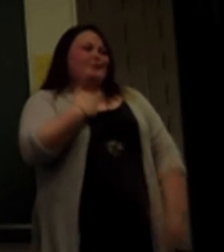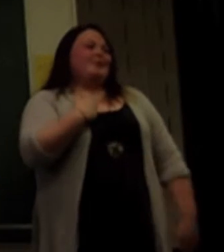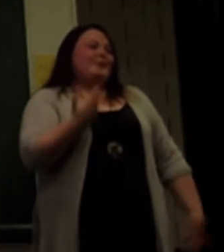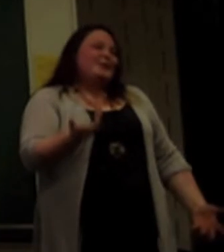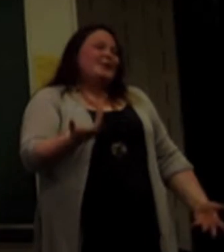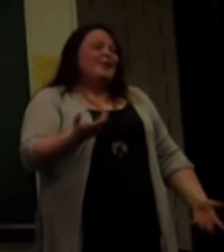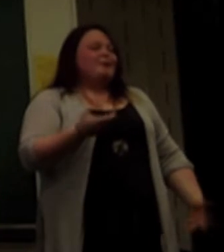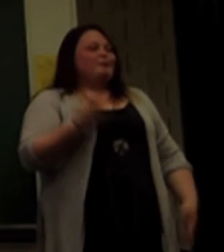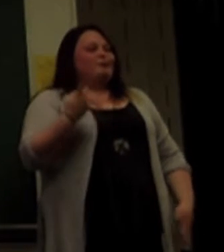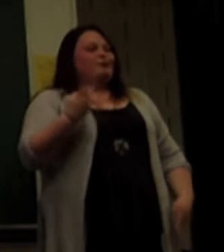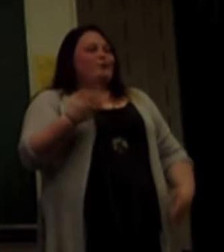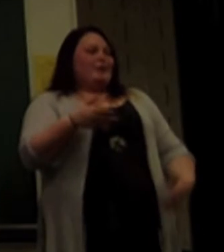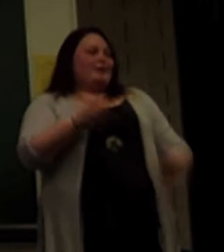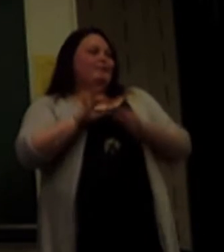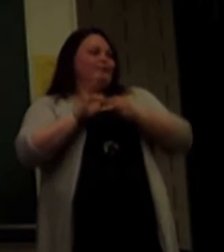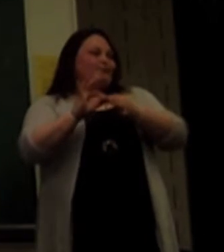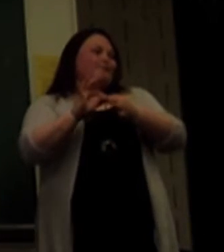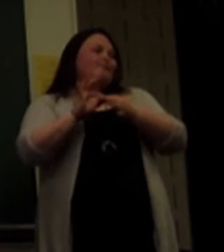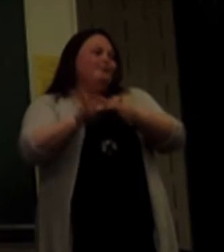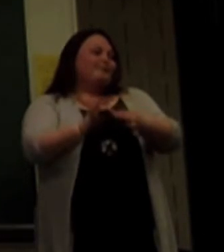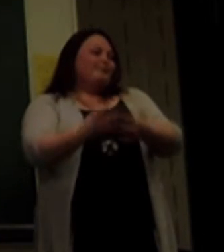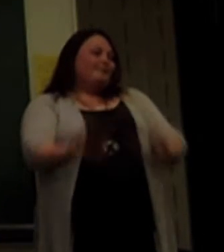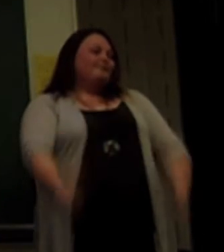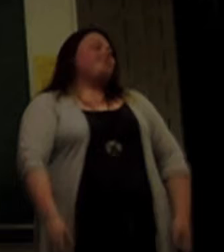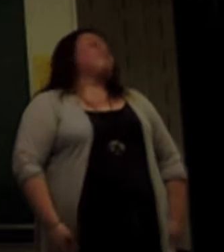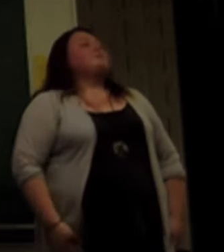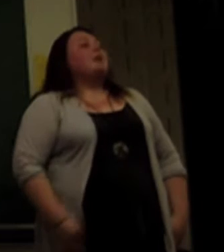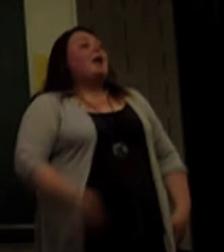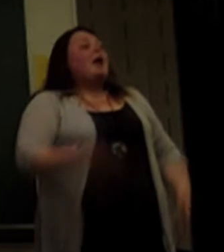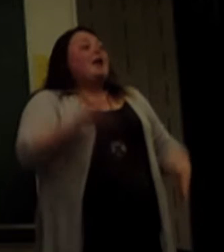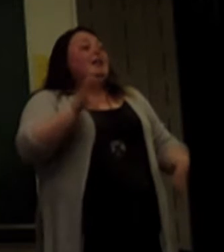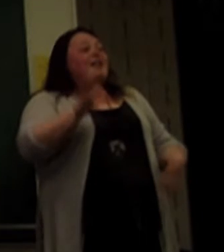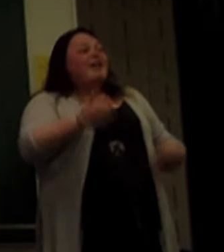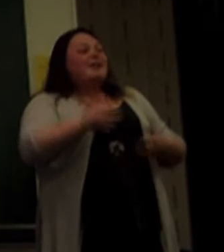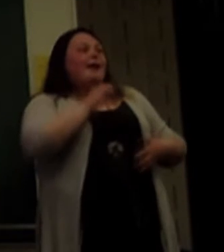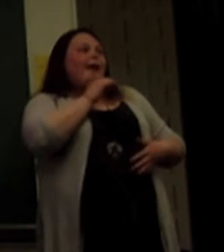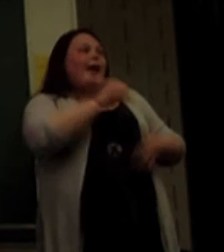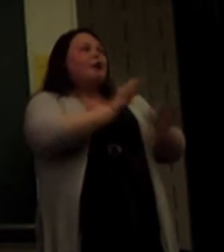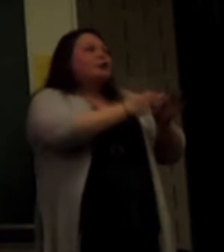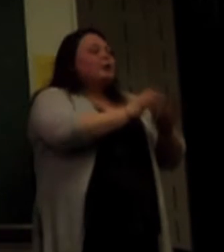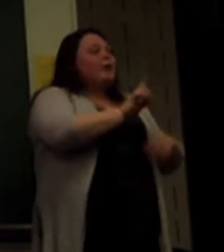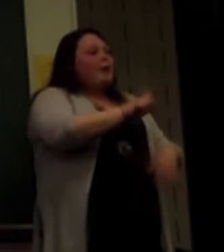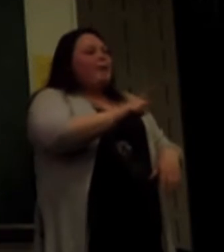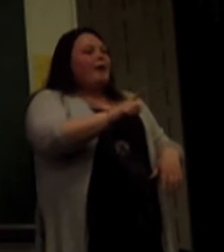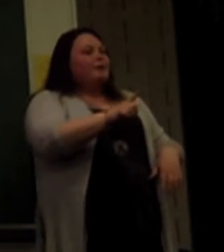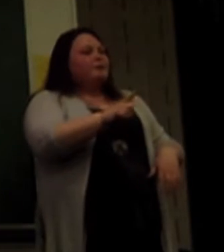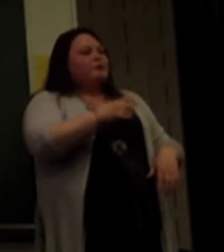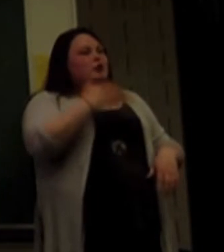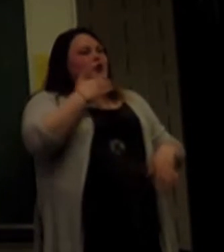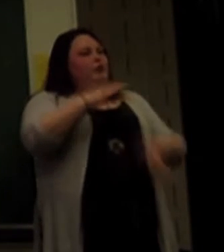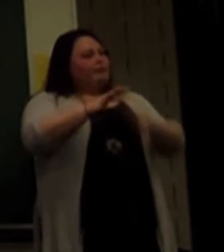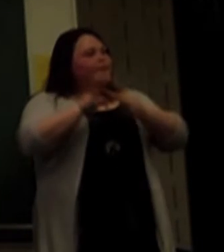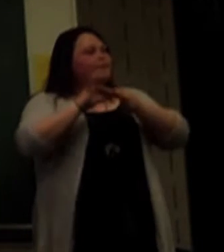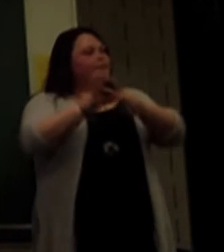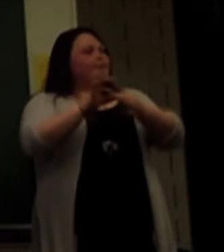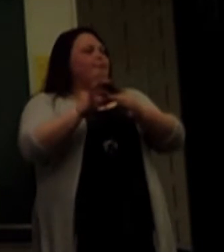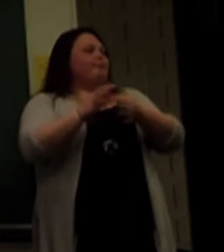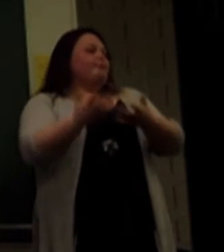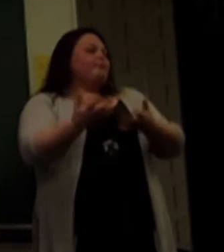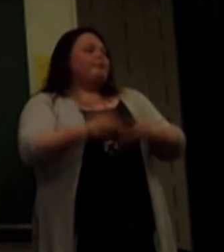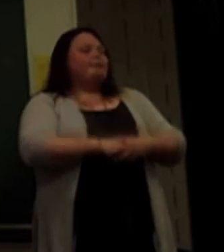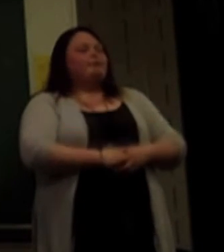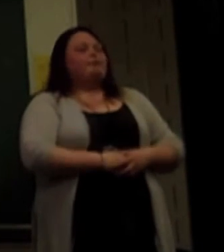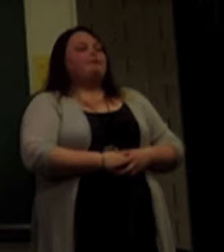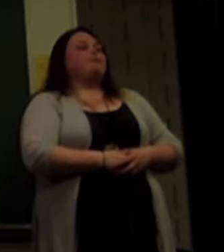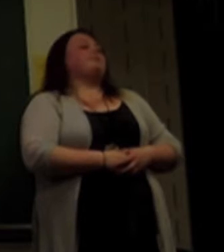with her children. So it might not be considered interpreting, but don't be afraid to make those personal connections. And then,